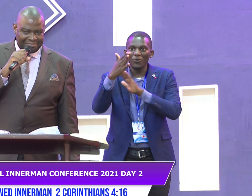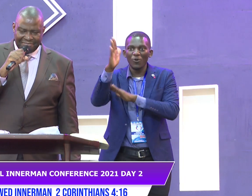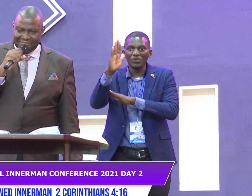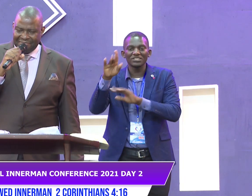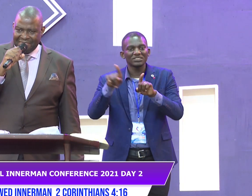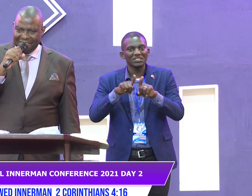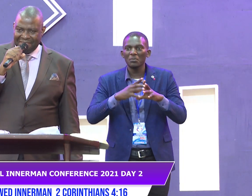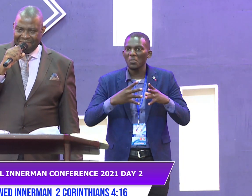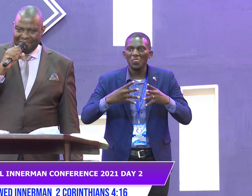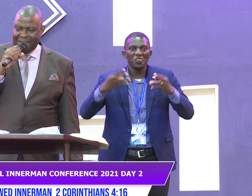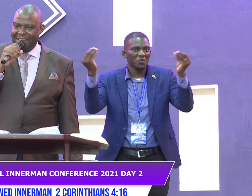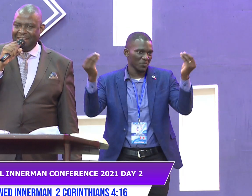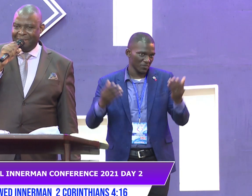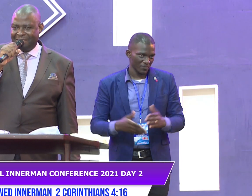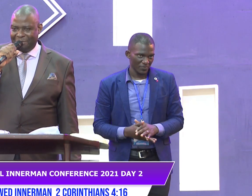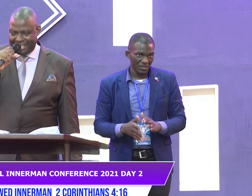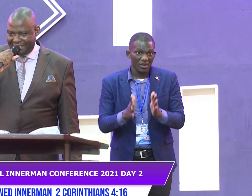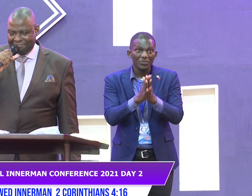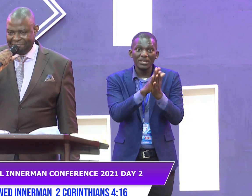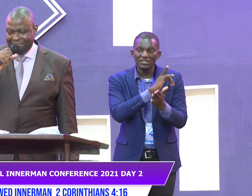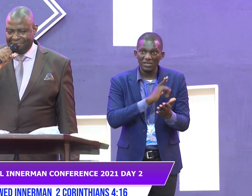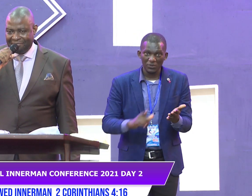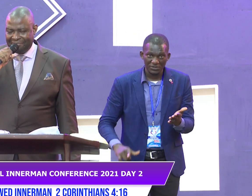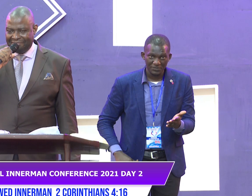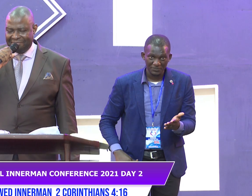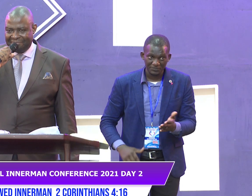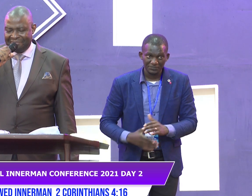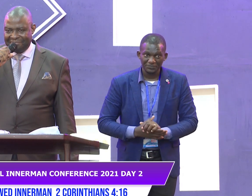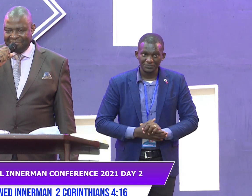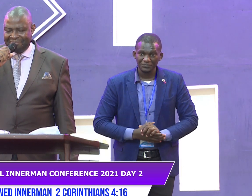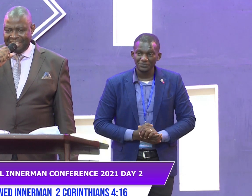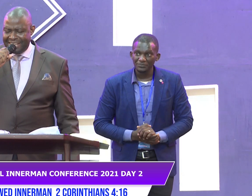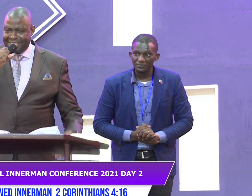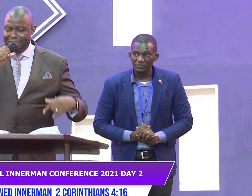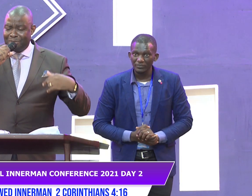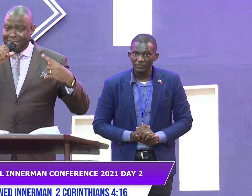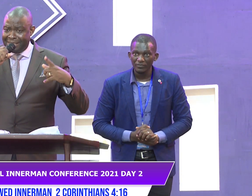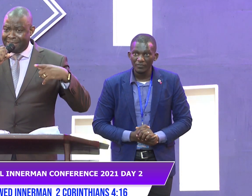from the Spirit, the Holy Spirit. Praise the Lord.